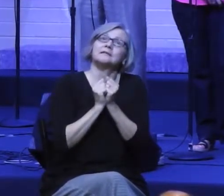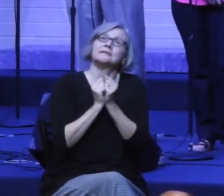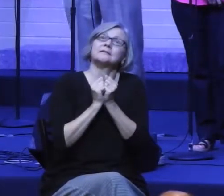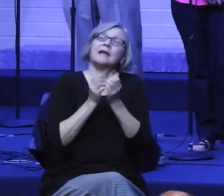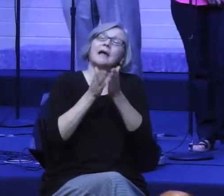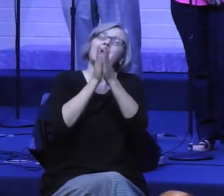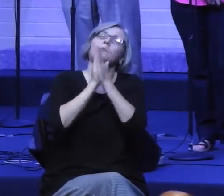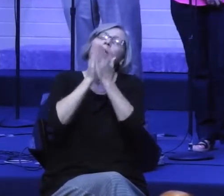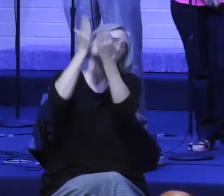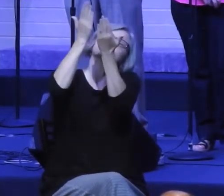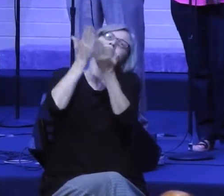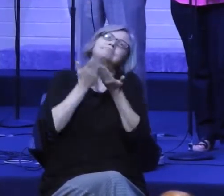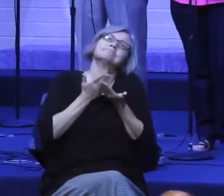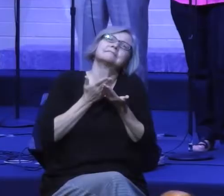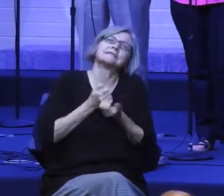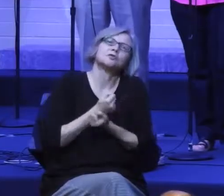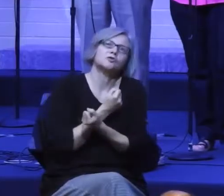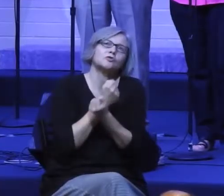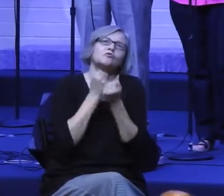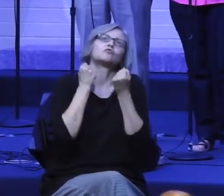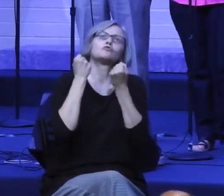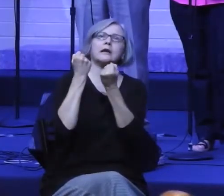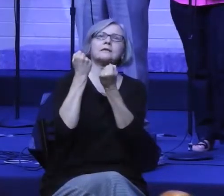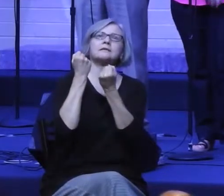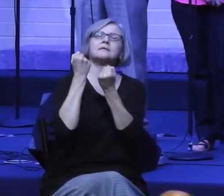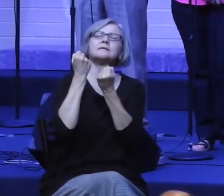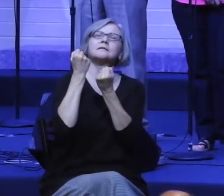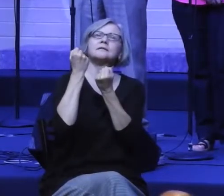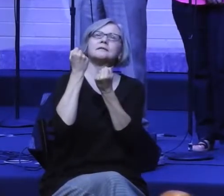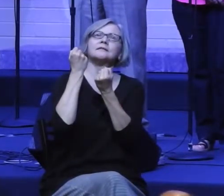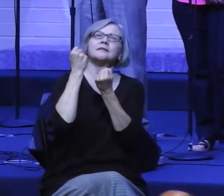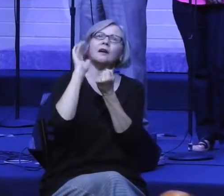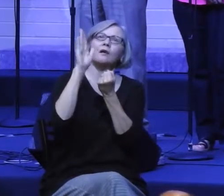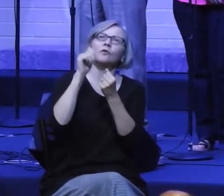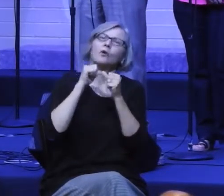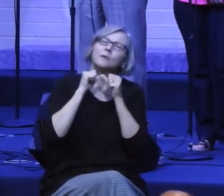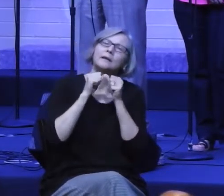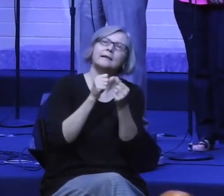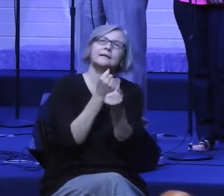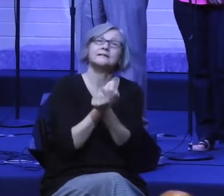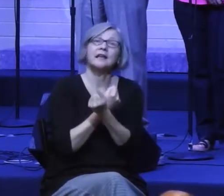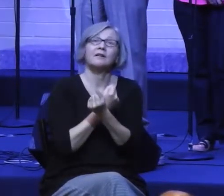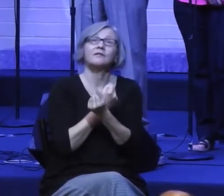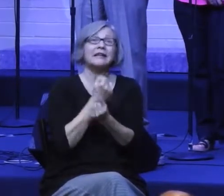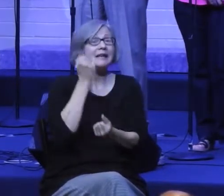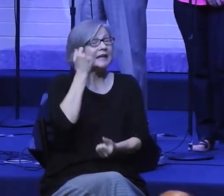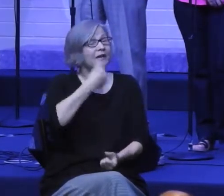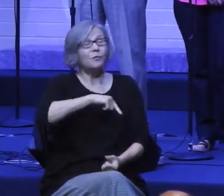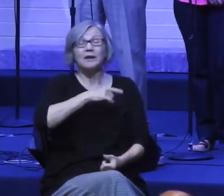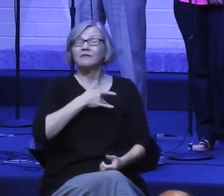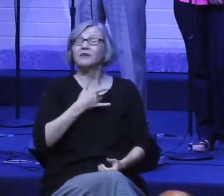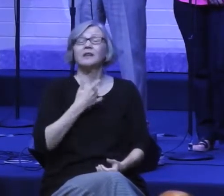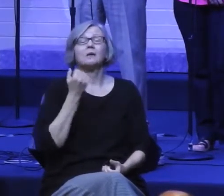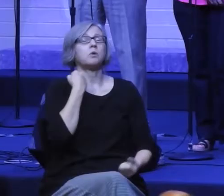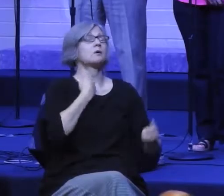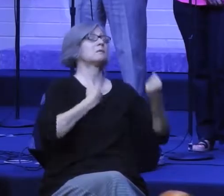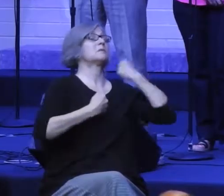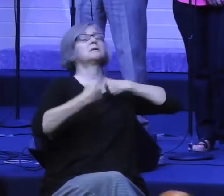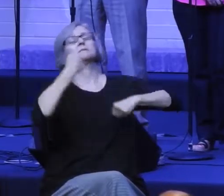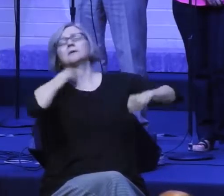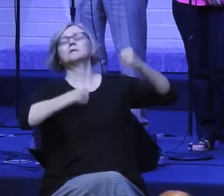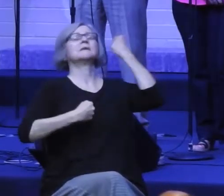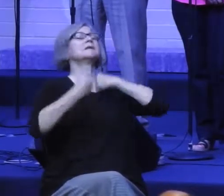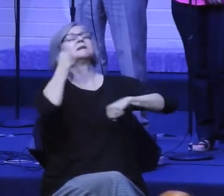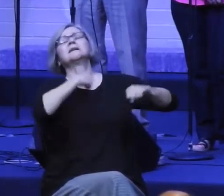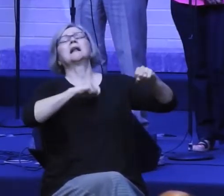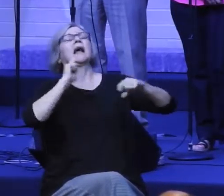That as your word says, you would give us the strength. That right now, in this moment, Holy Spirit, you say you're